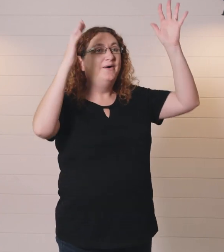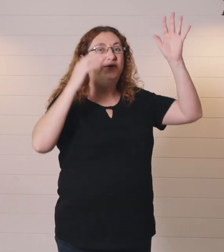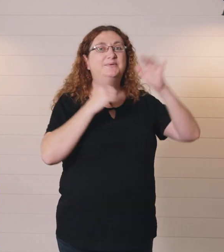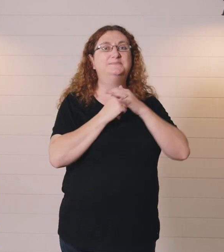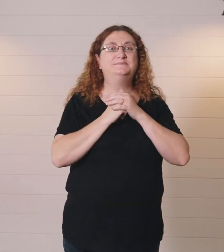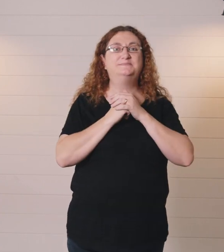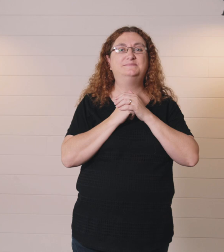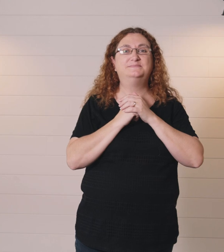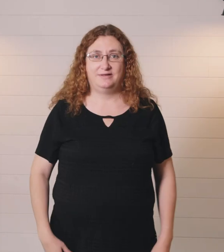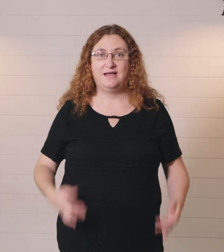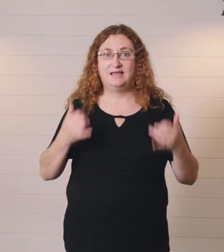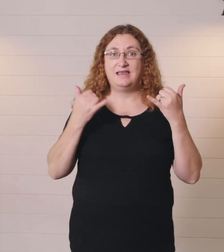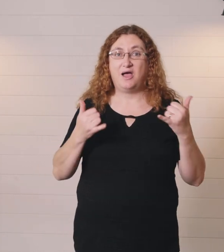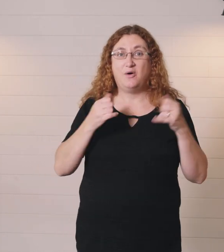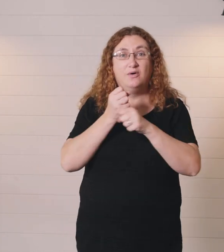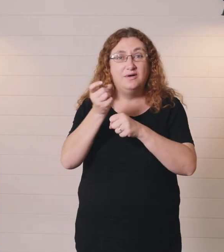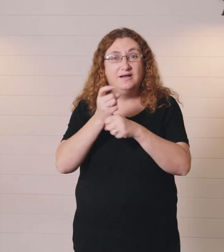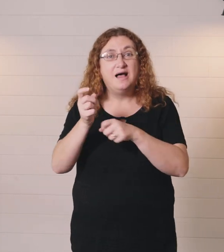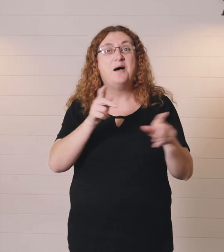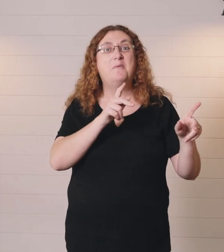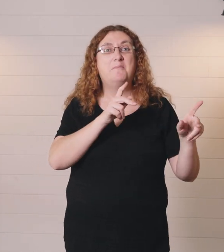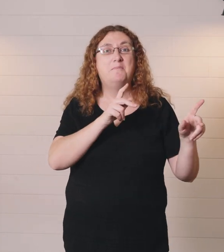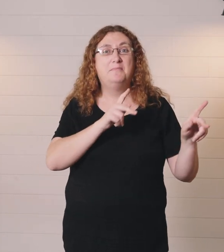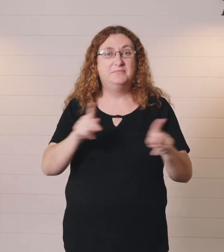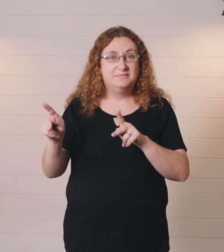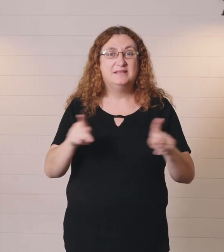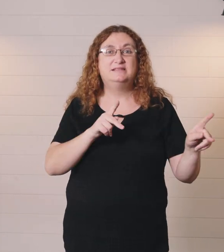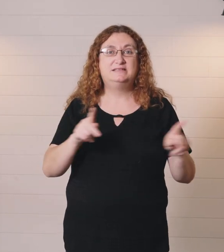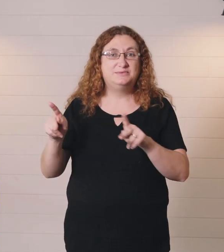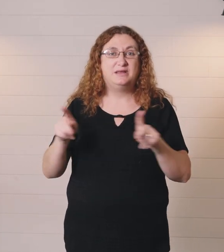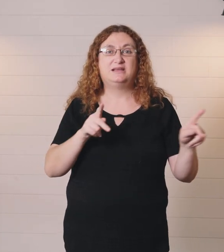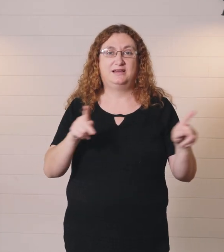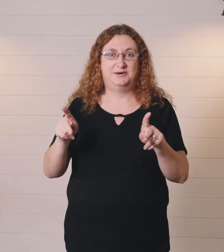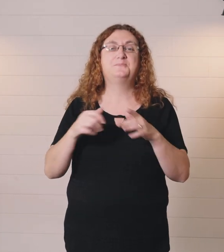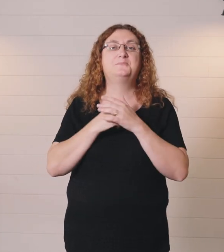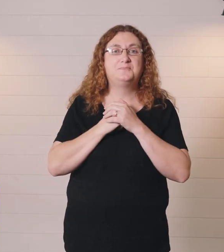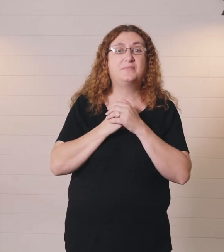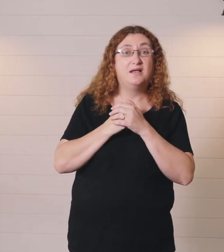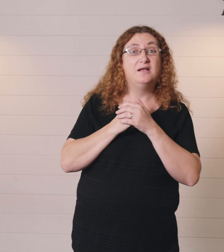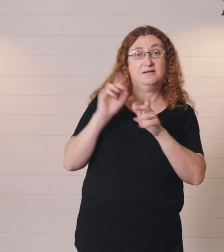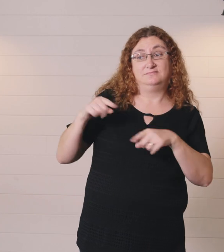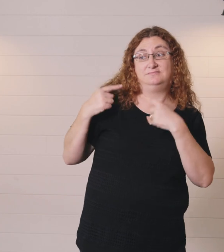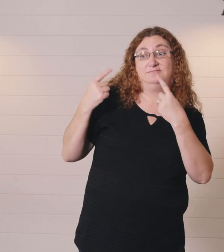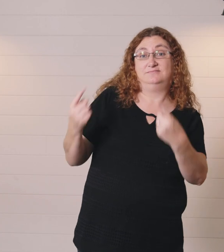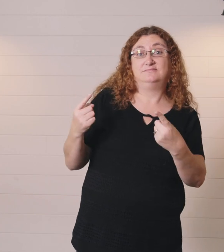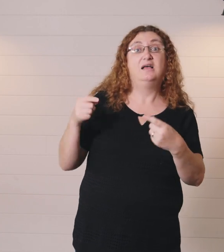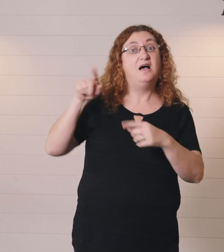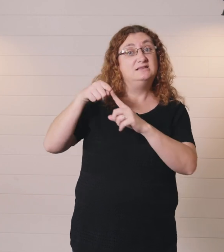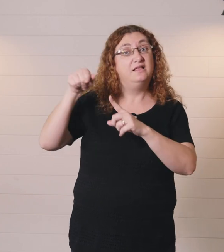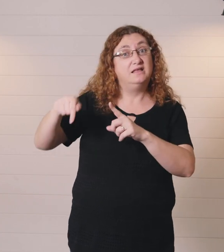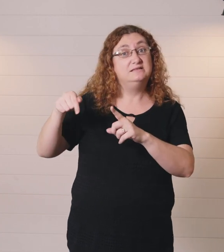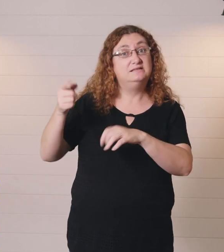fact, an annual party came to be inaugurated around this date, even right up to the present day, the